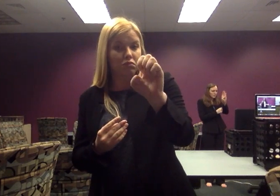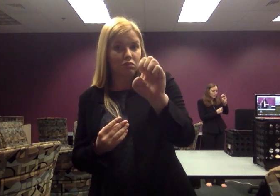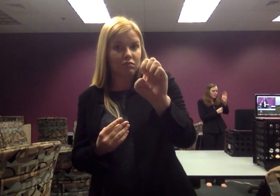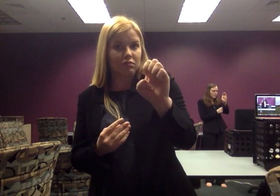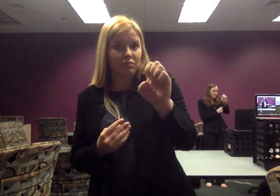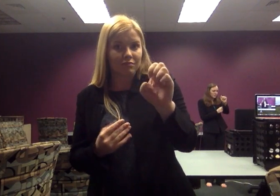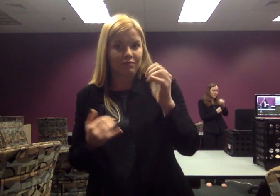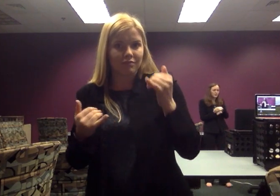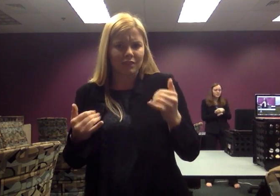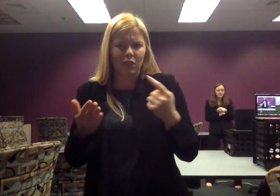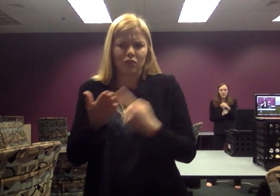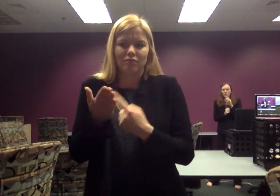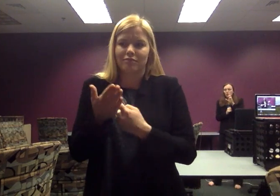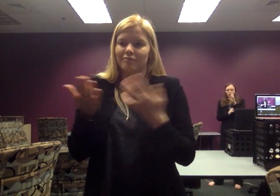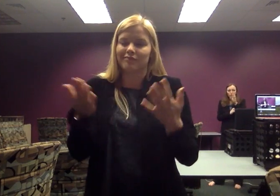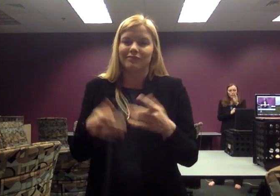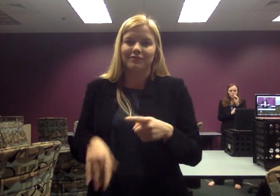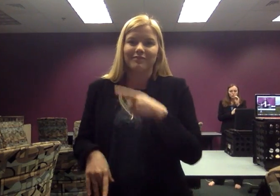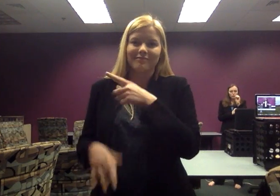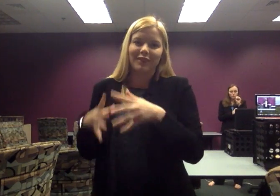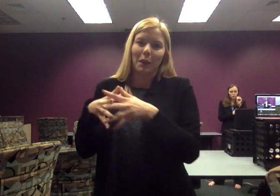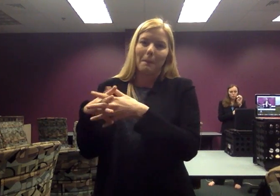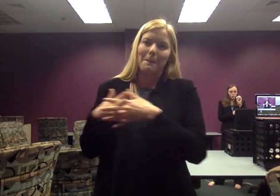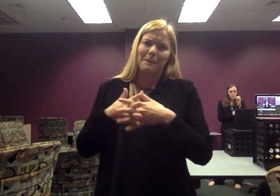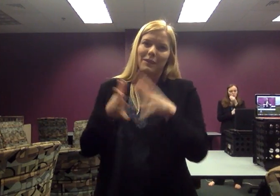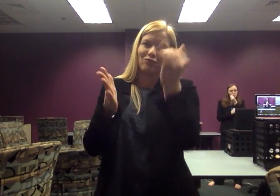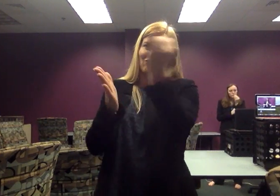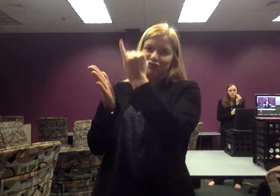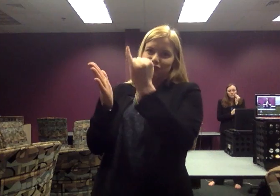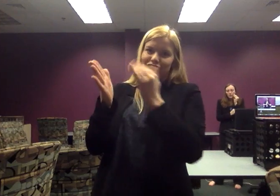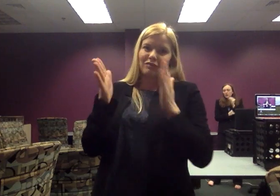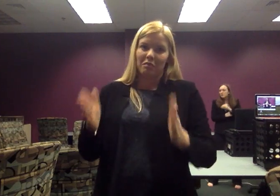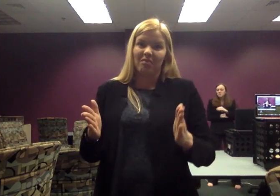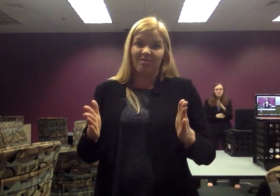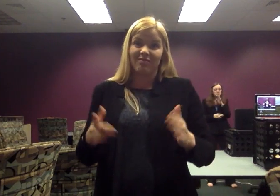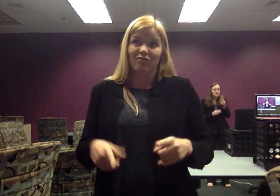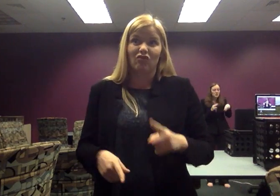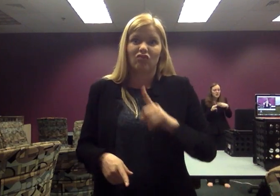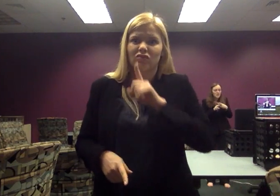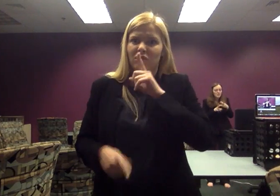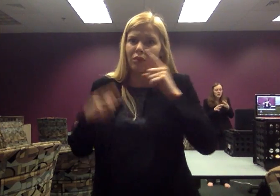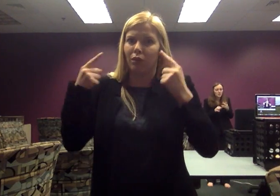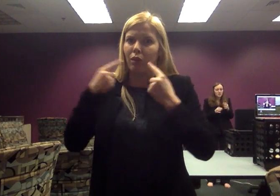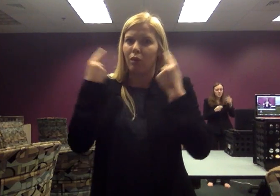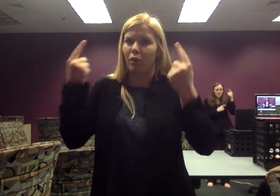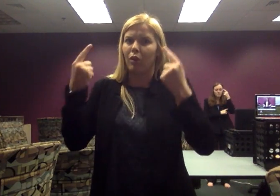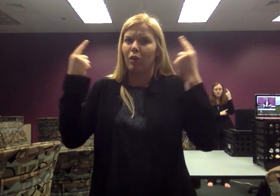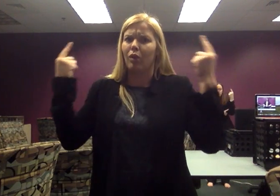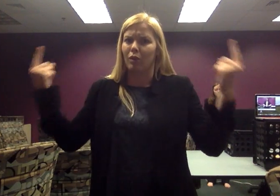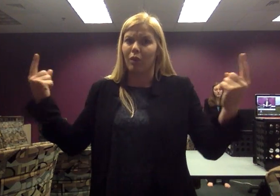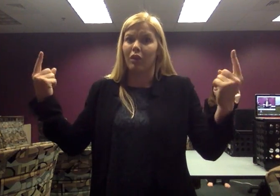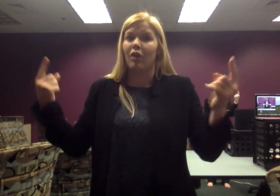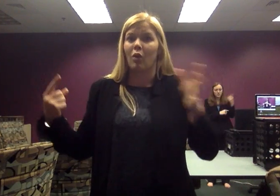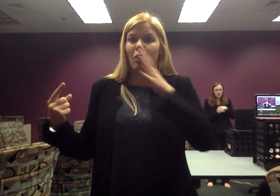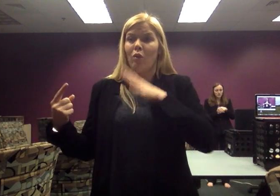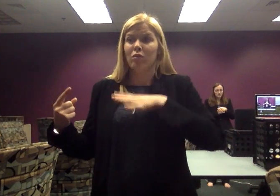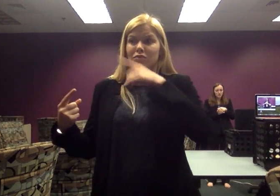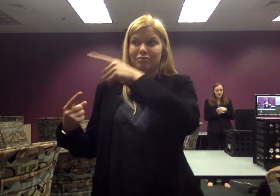painter who was probably the most famous woman painter in the world. Drum roll.